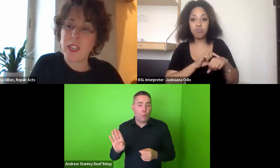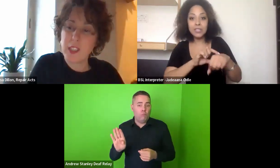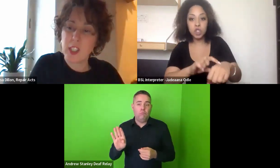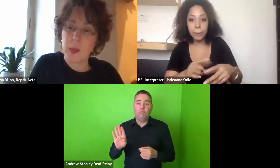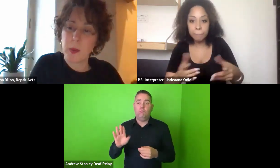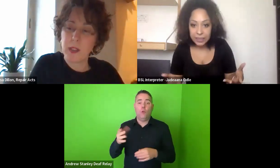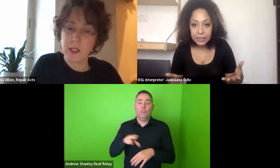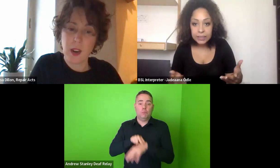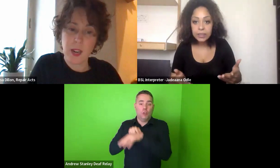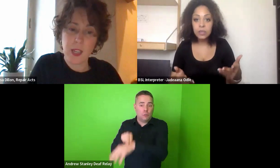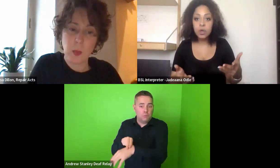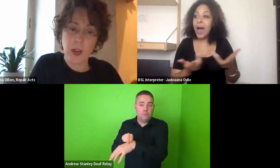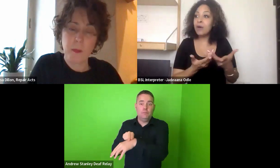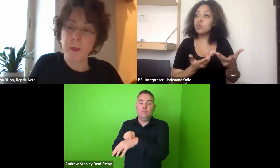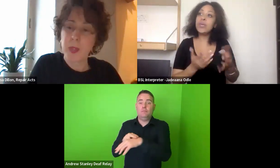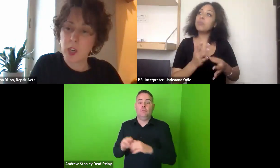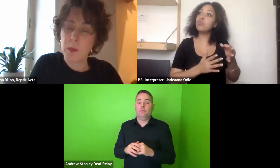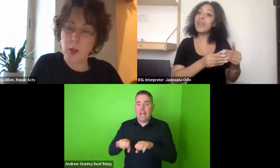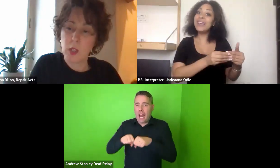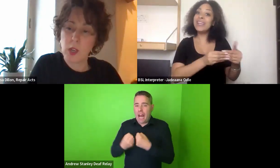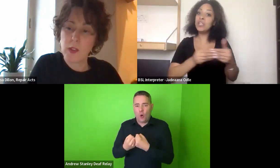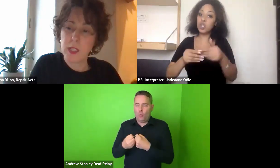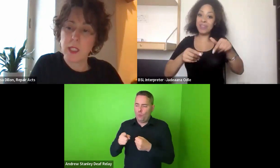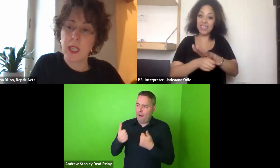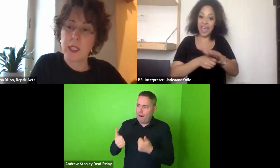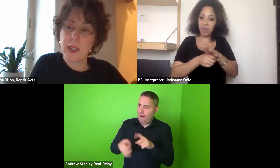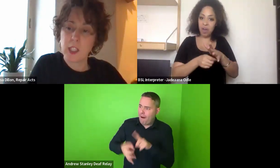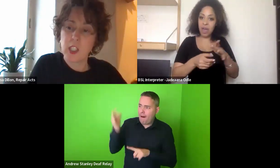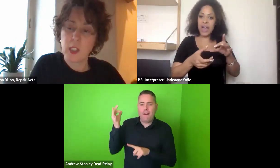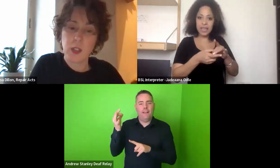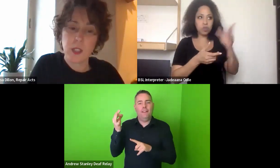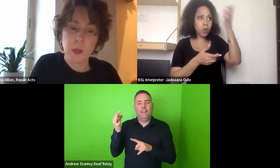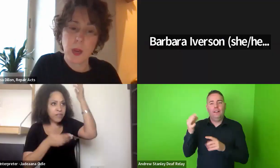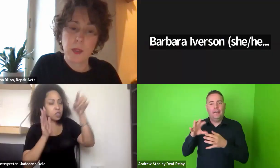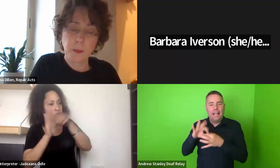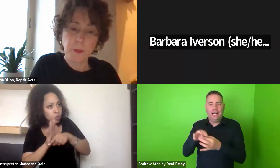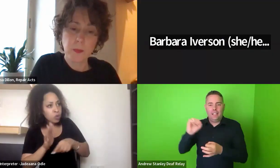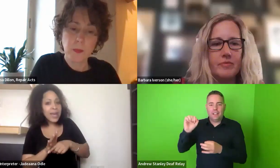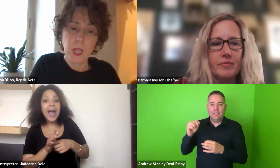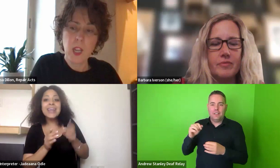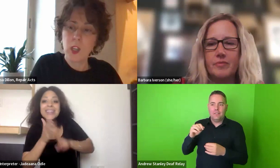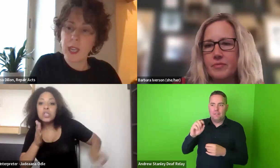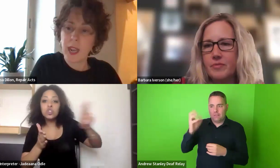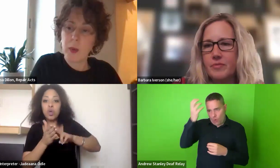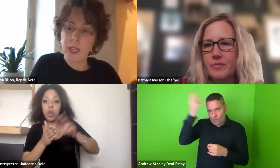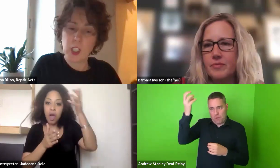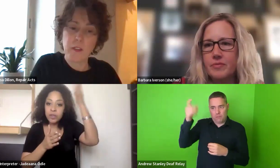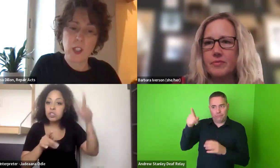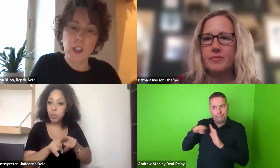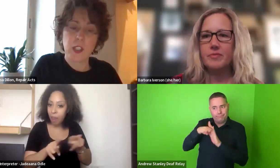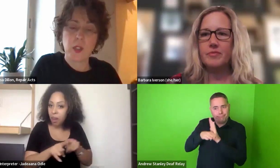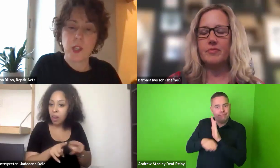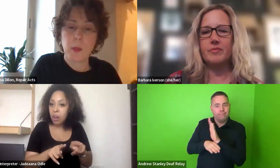towards better leadership in this area as well, in terms of local governance and national governance as well. Looking at how we can